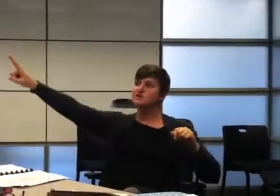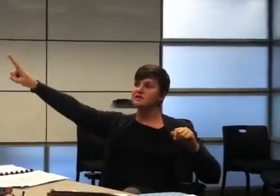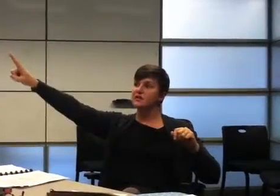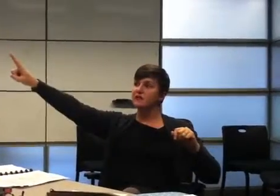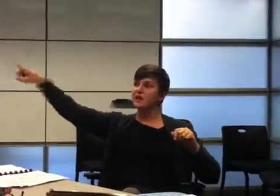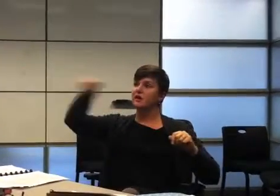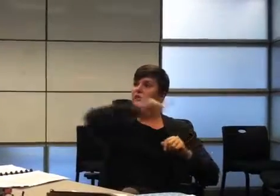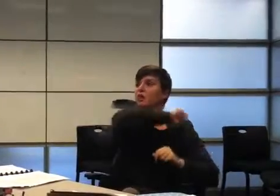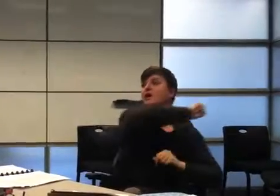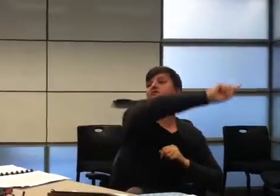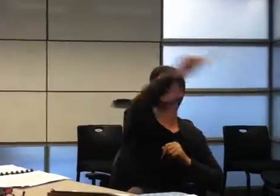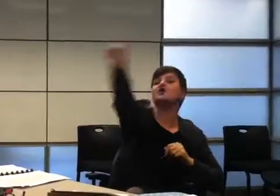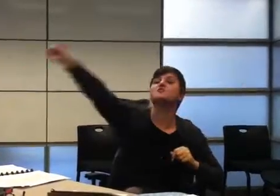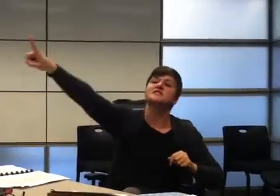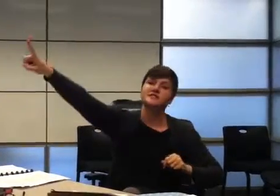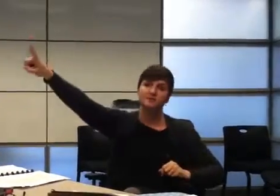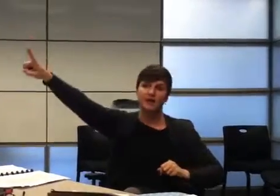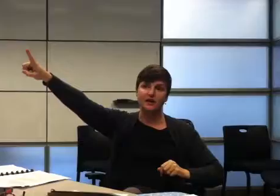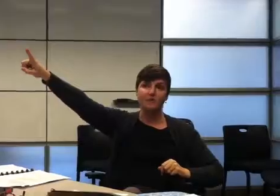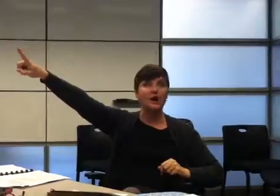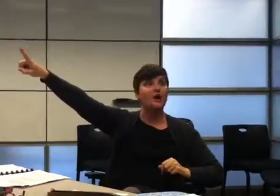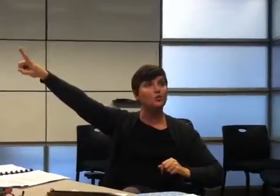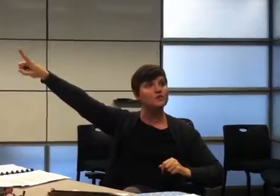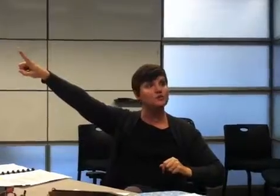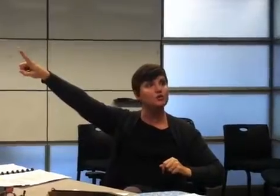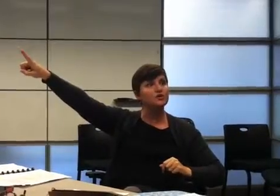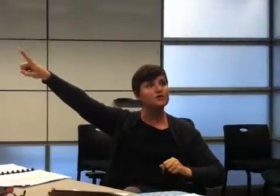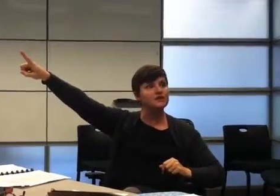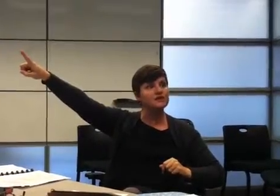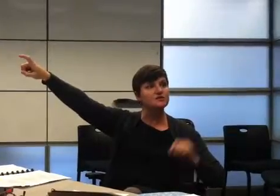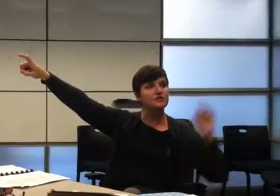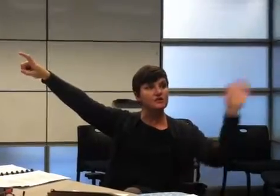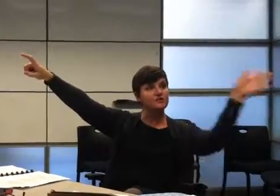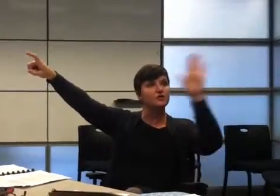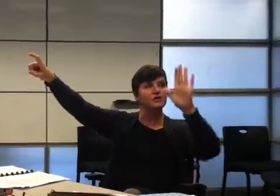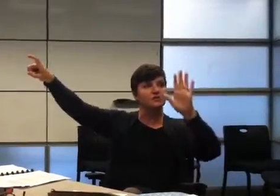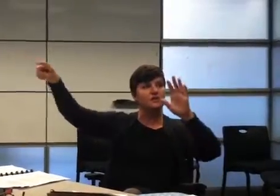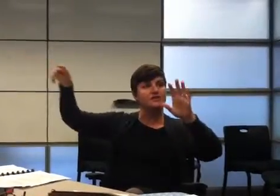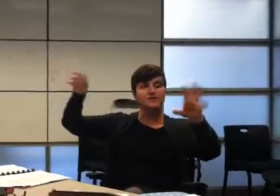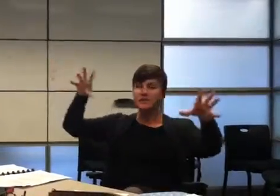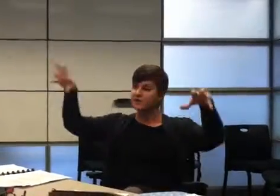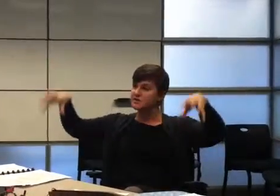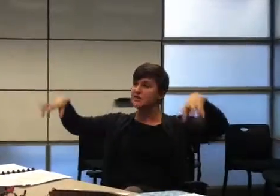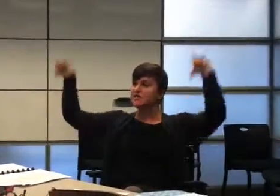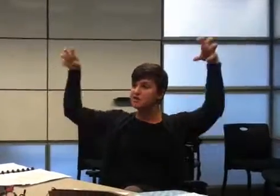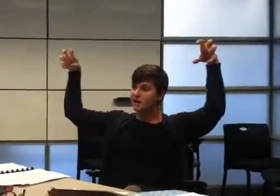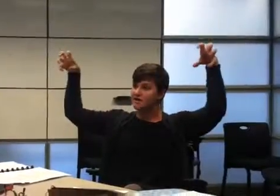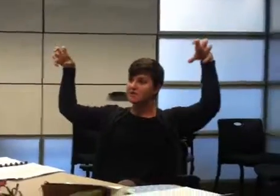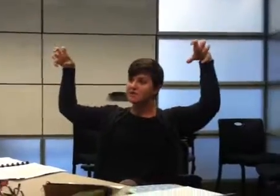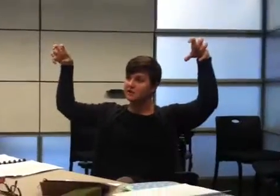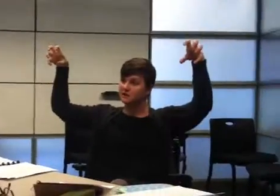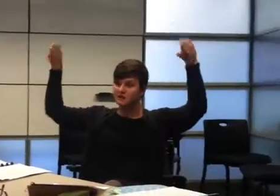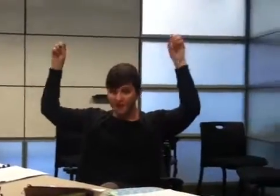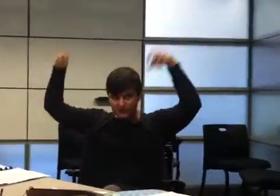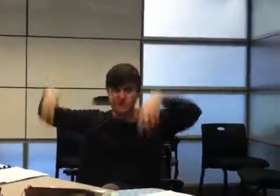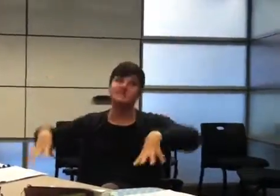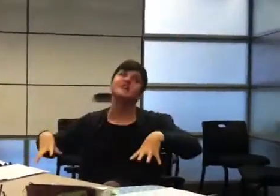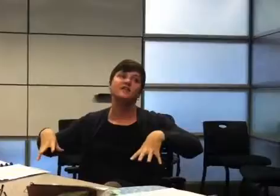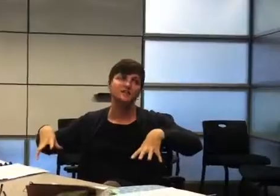does that make? What kind of argument does that make about what's important in that story if we only look at these? How does extracting material versus diving